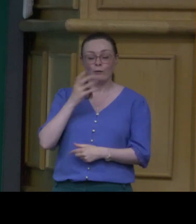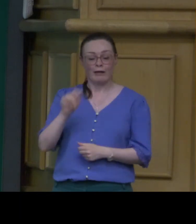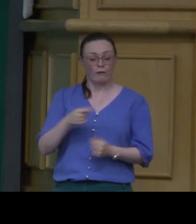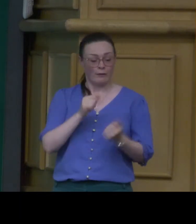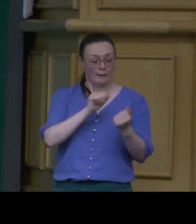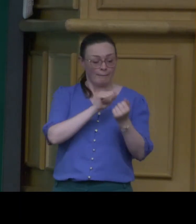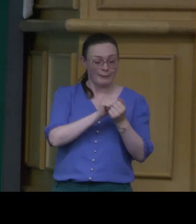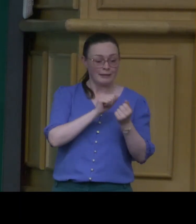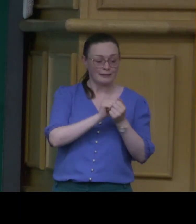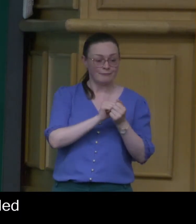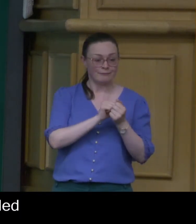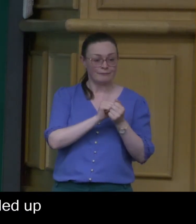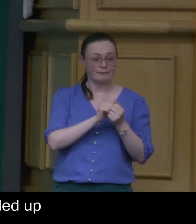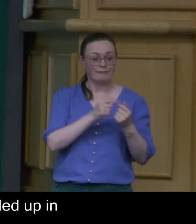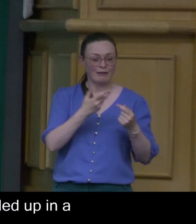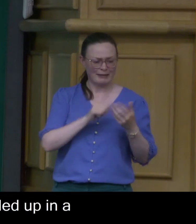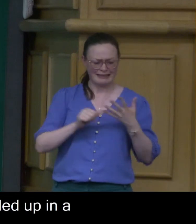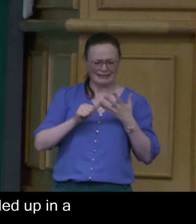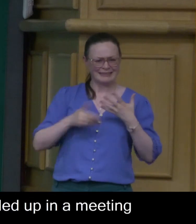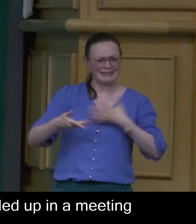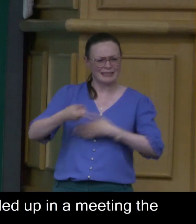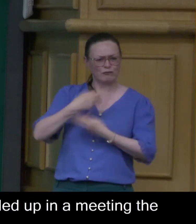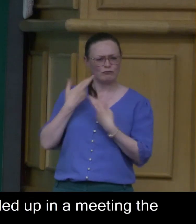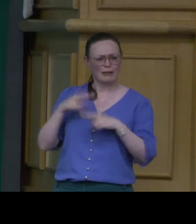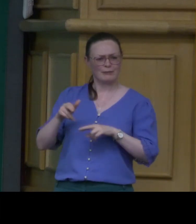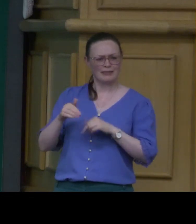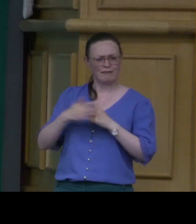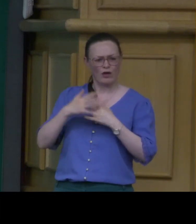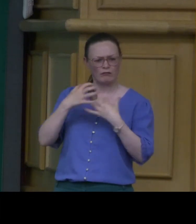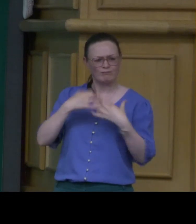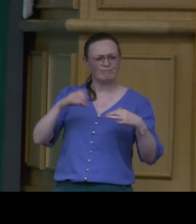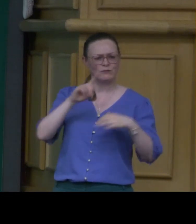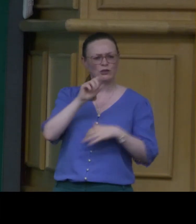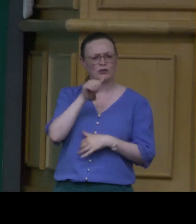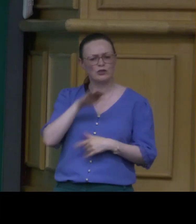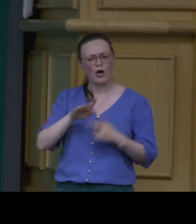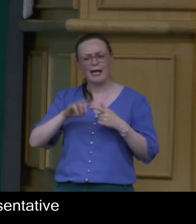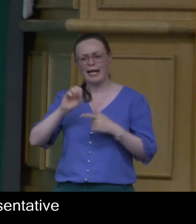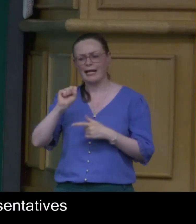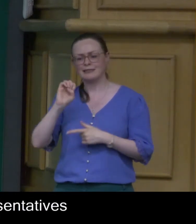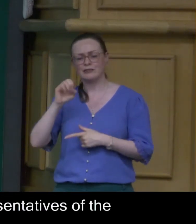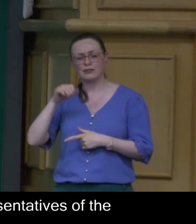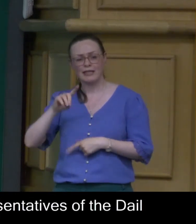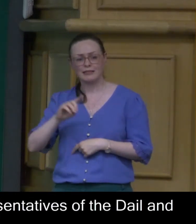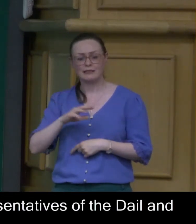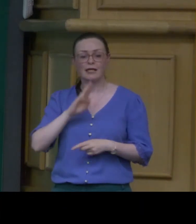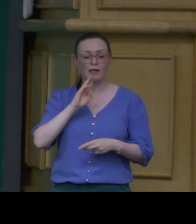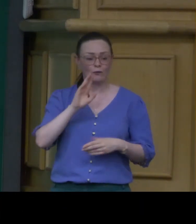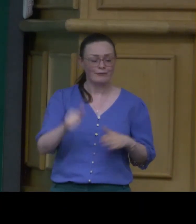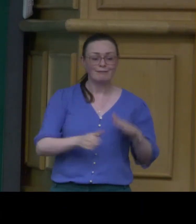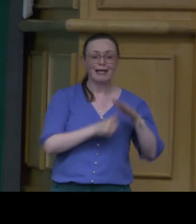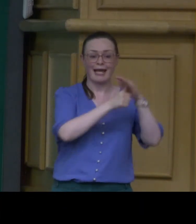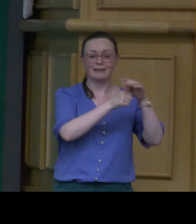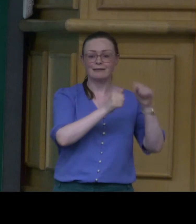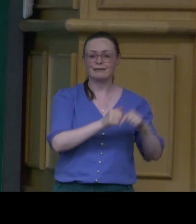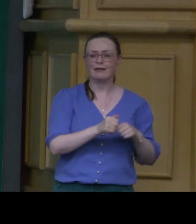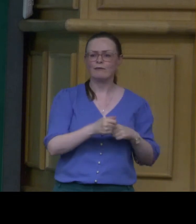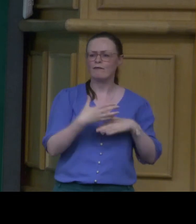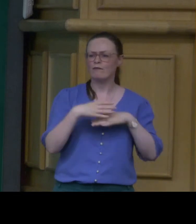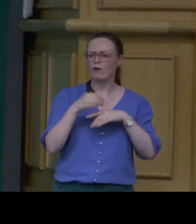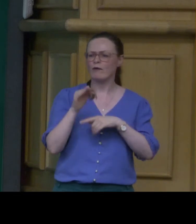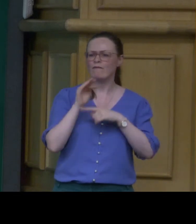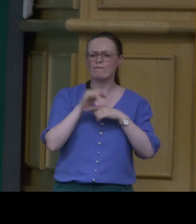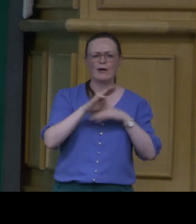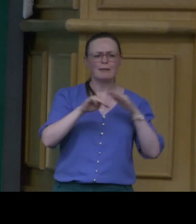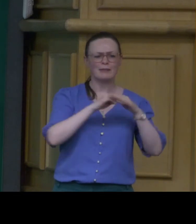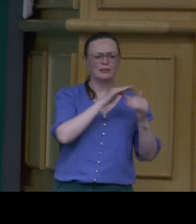meeting, Cancorlan, about 6 of us, representatives of the Dáil and Seanad, with the head of the Arab League, former foreign minister, I think he was,